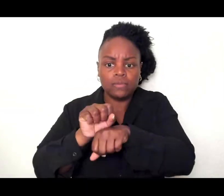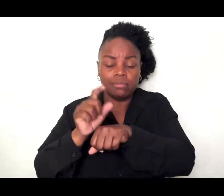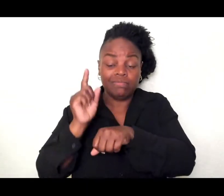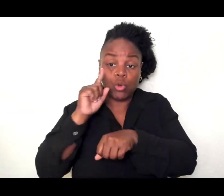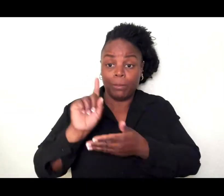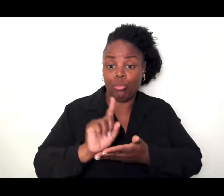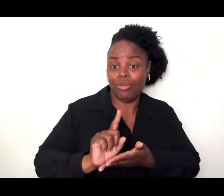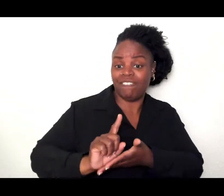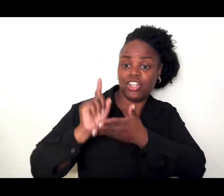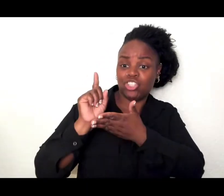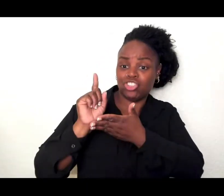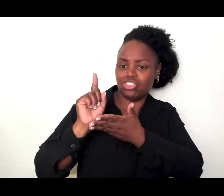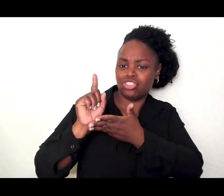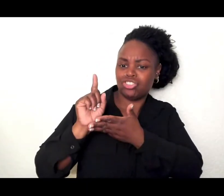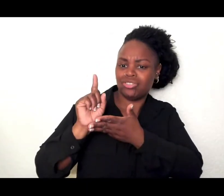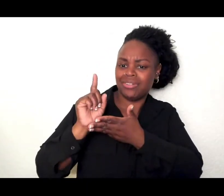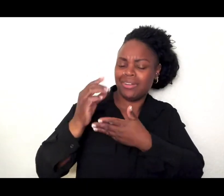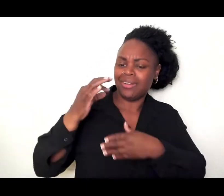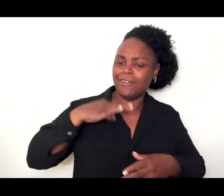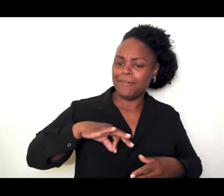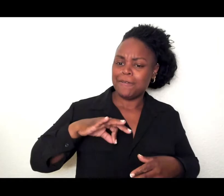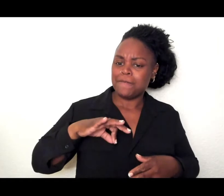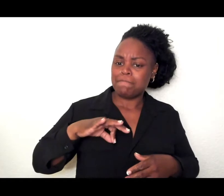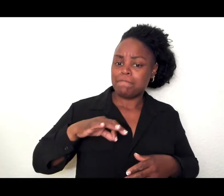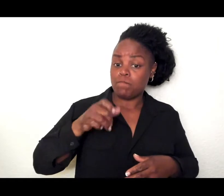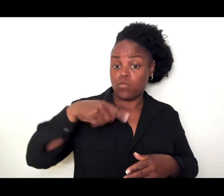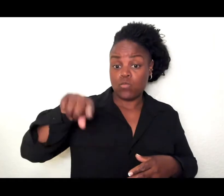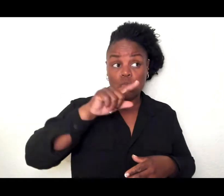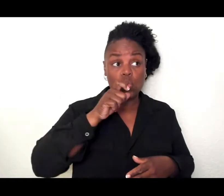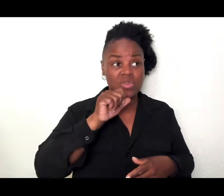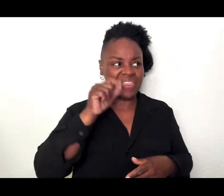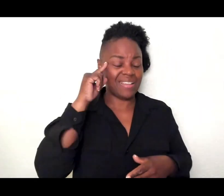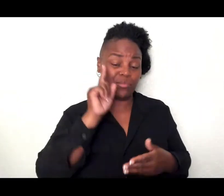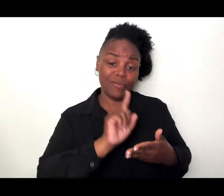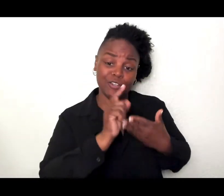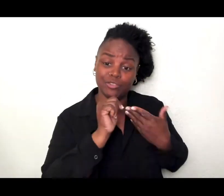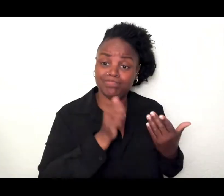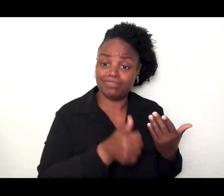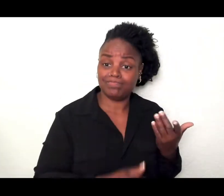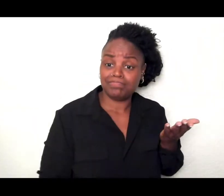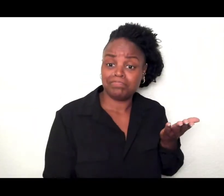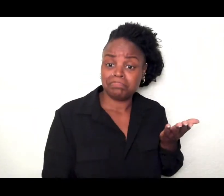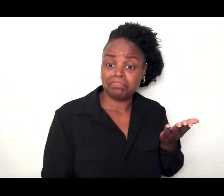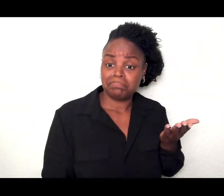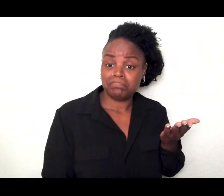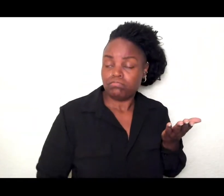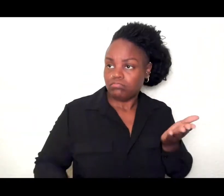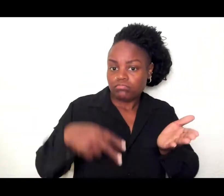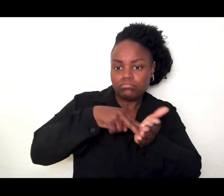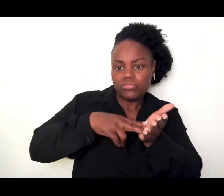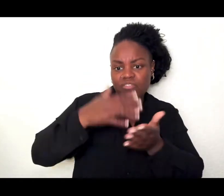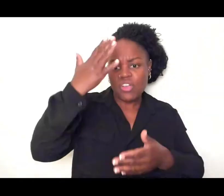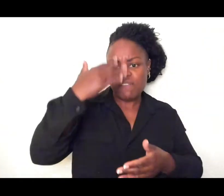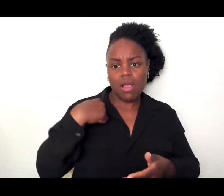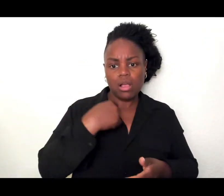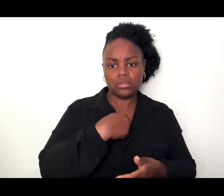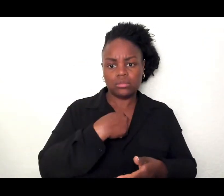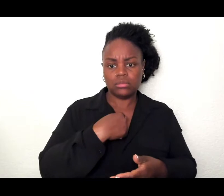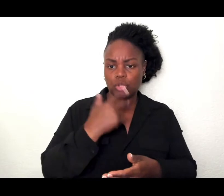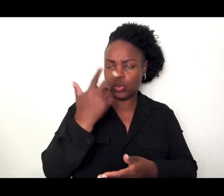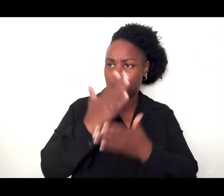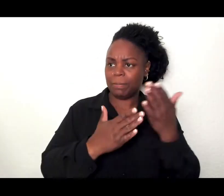extras reserved for the privileged who don't think are privileged. They stand in front of